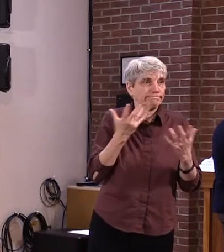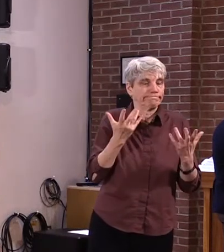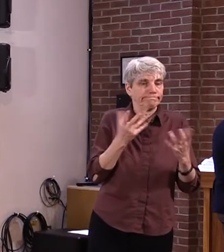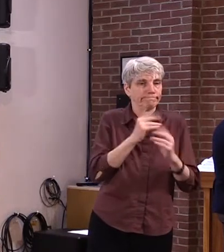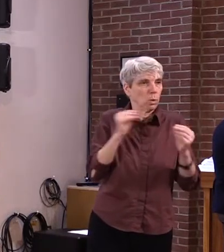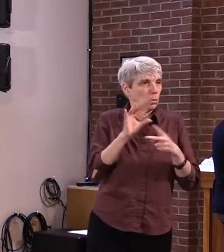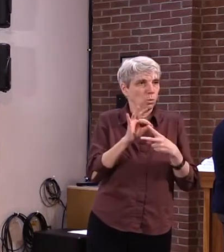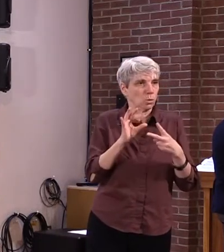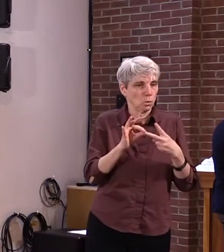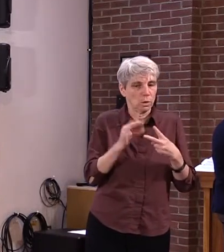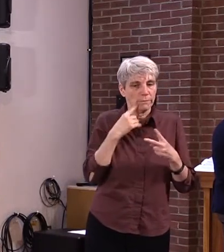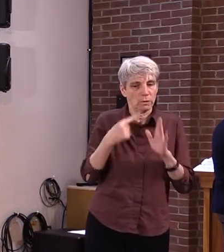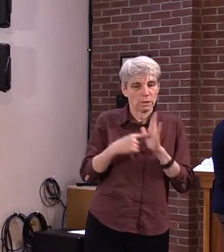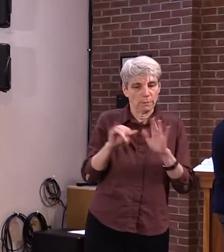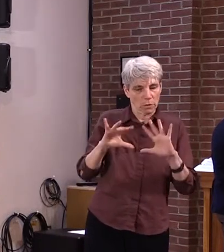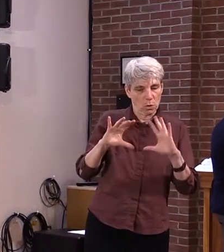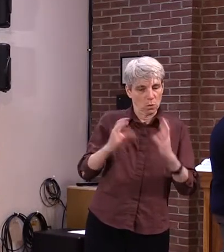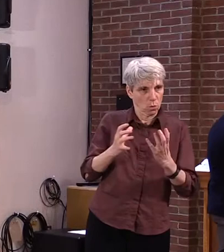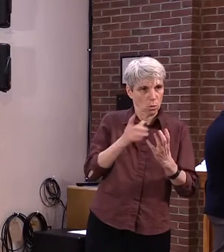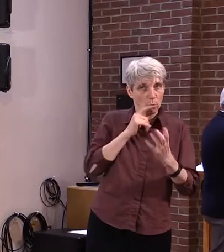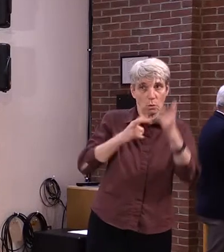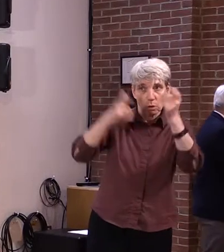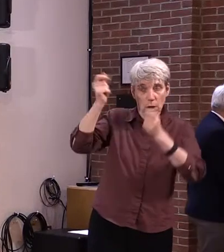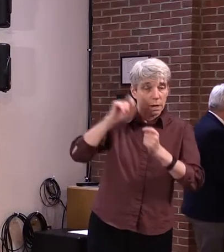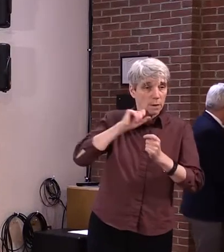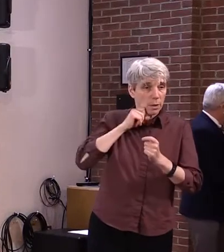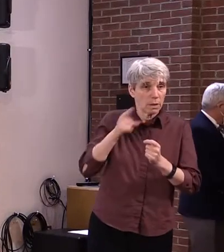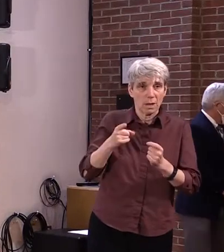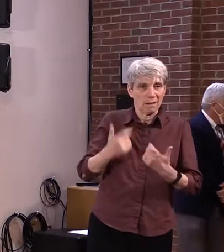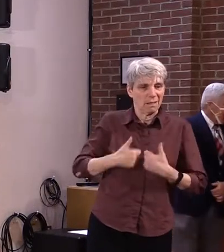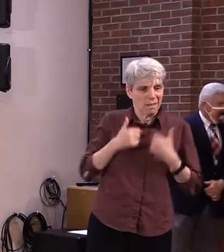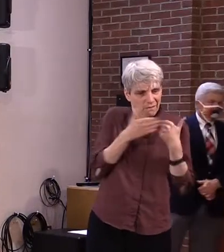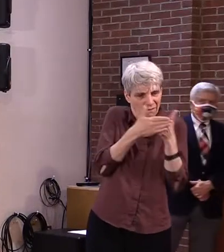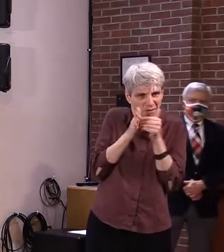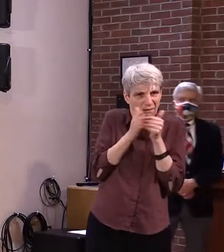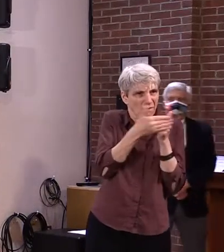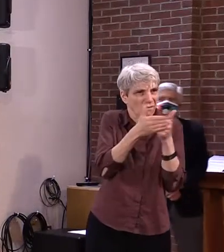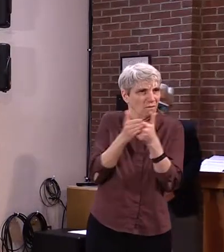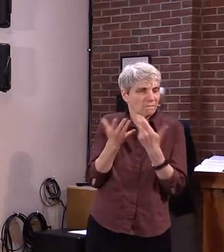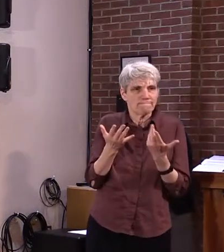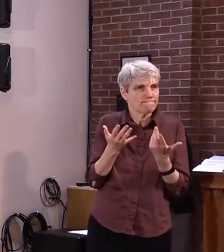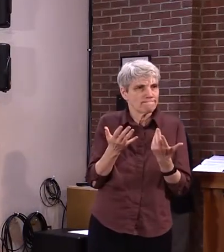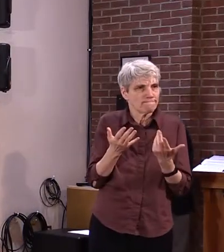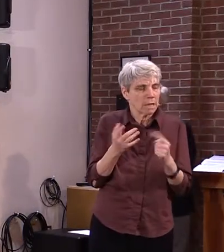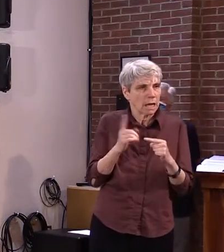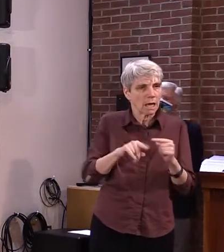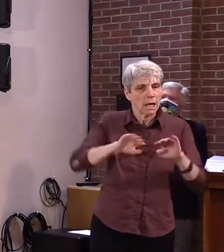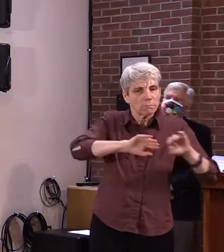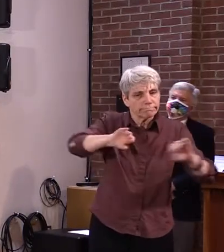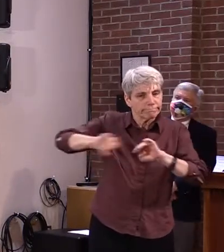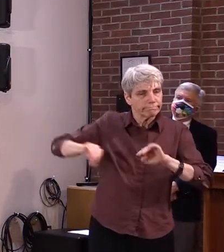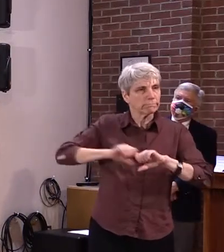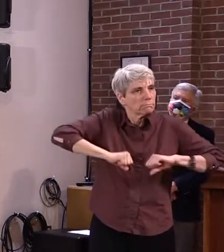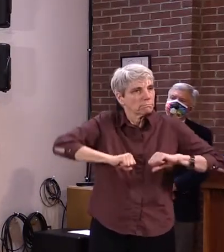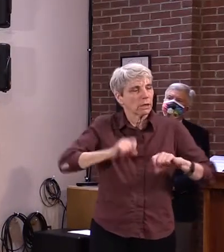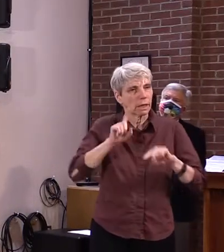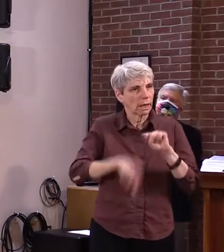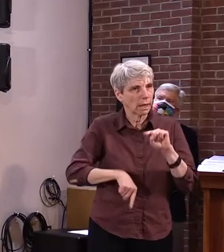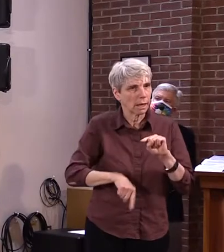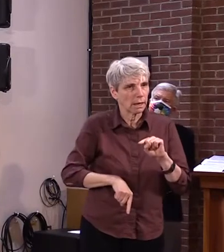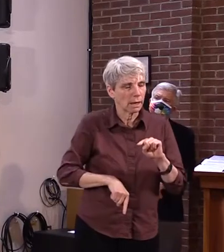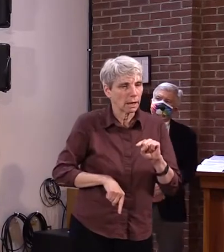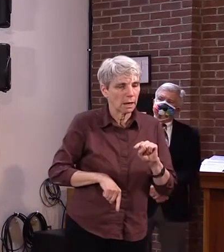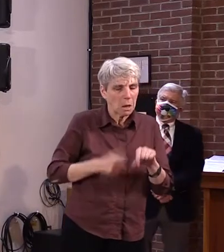guest laborers, live close together. People do not get sick because they are from a certain